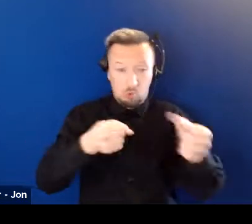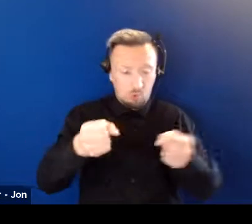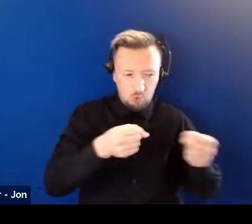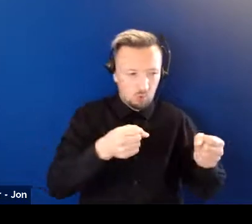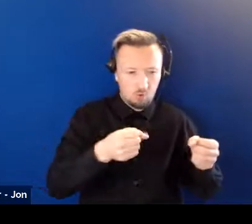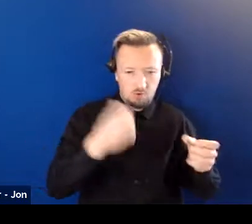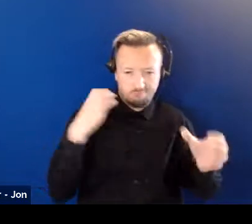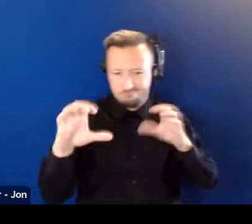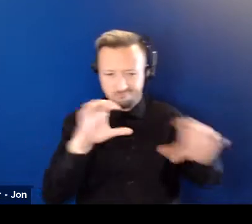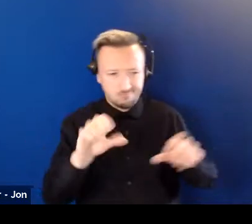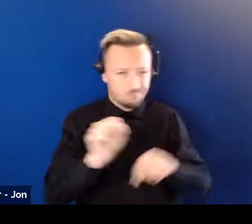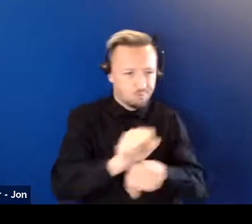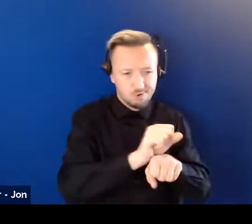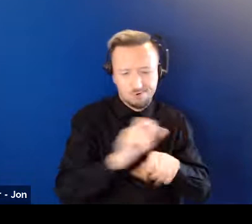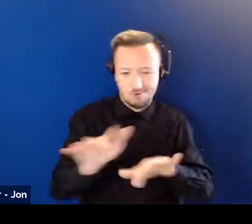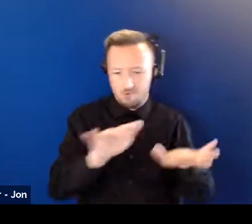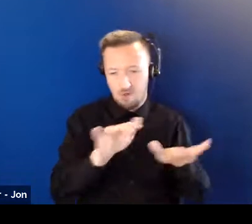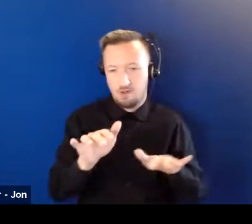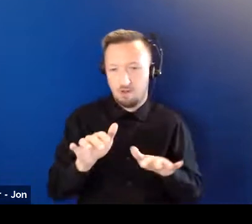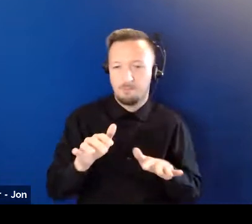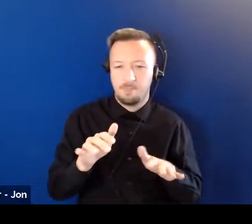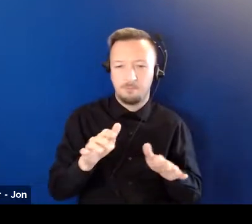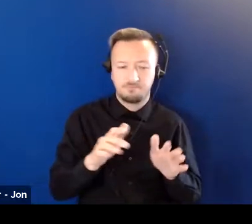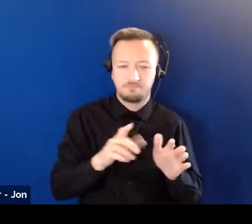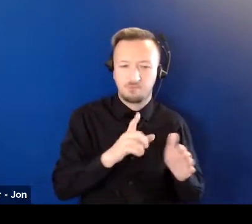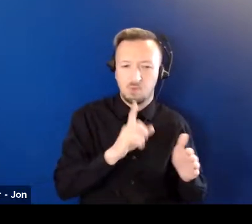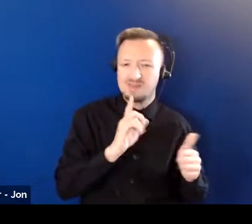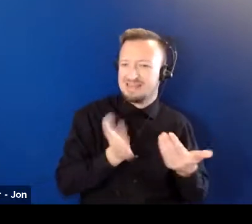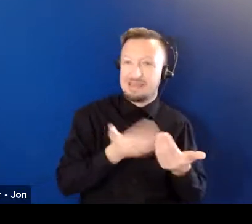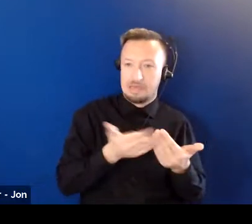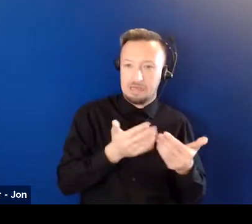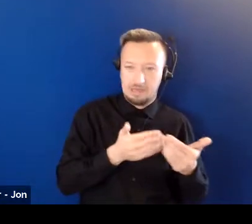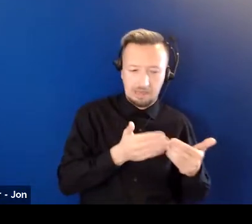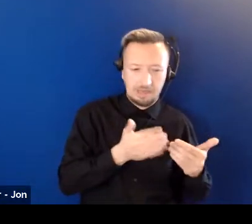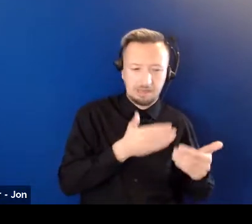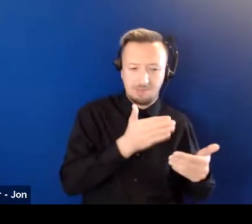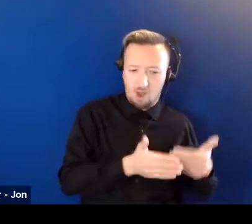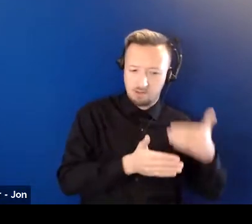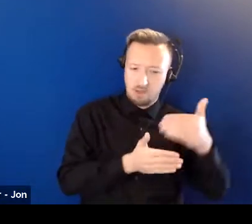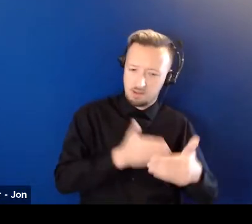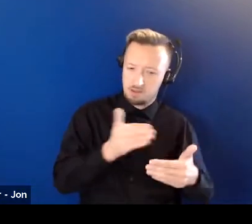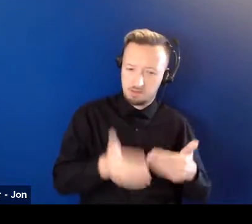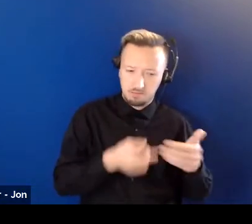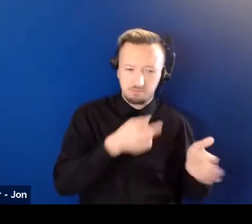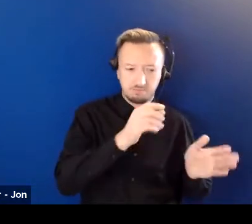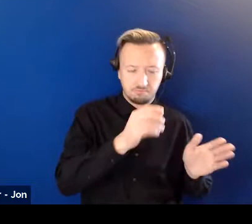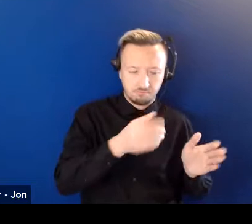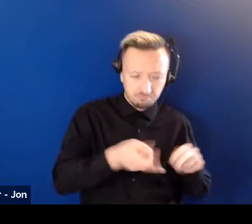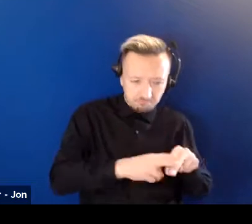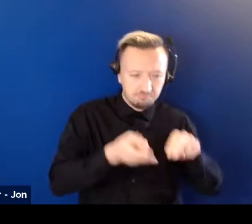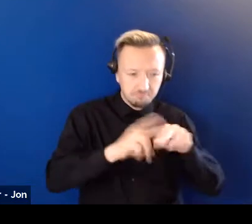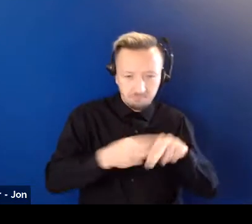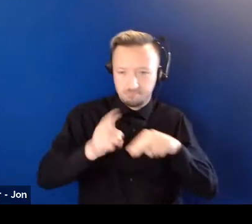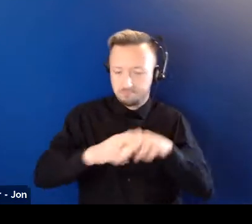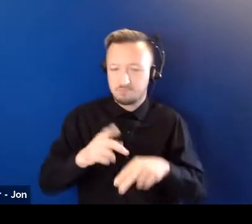were going to be leaving. And so it's been a very gradual, easy process for us to work through, and we've been really blessed to find